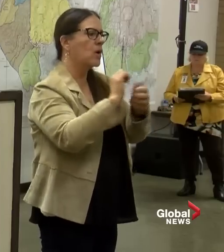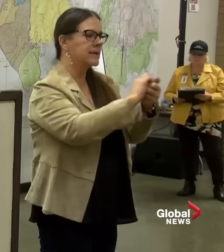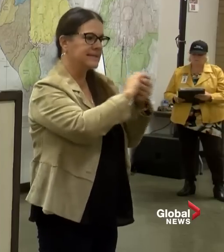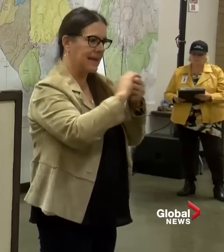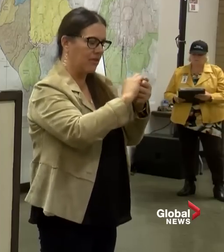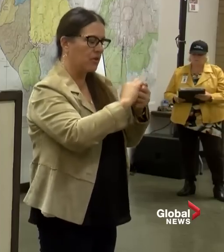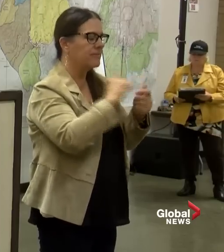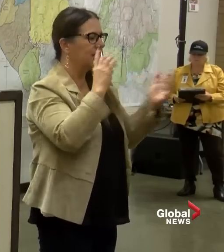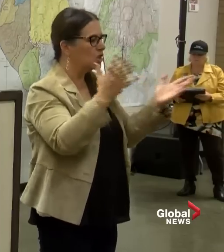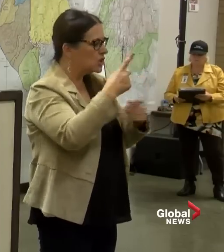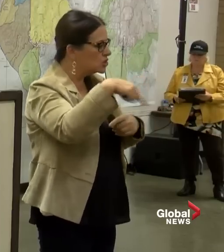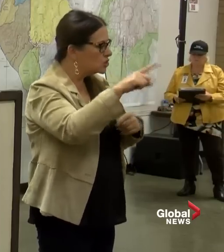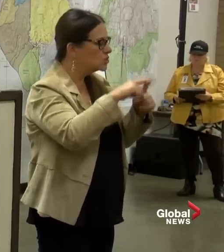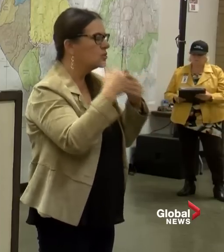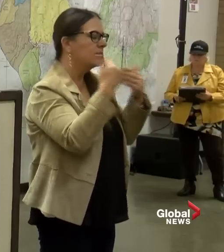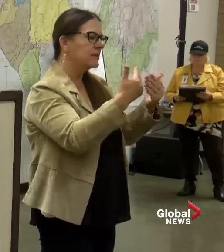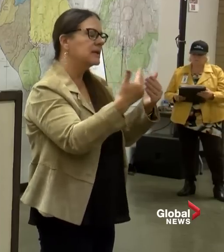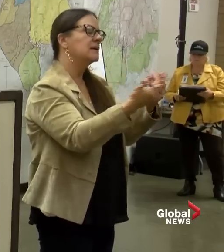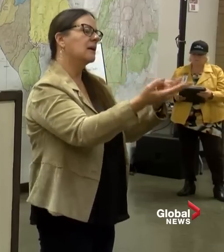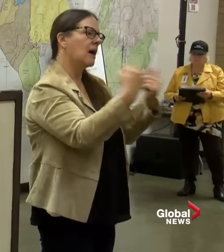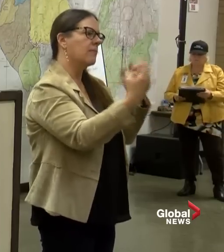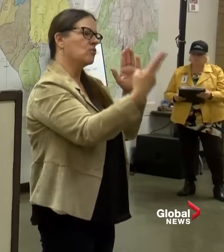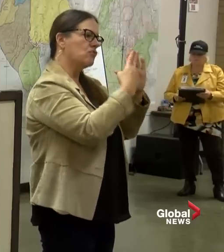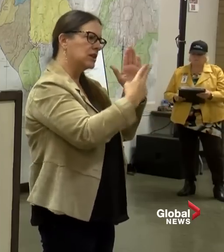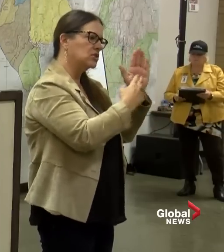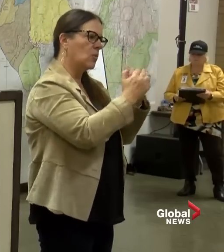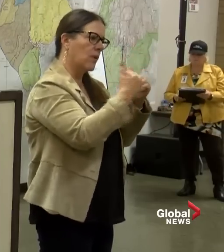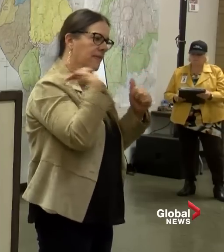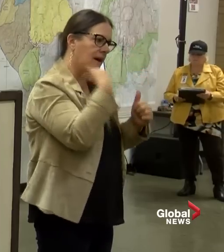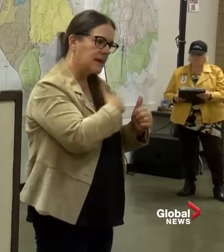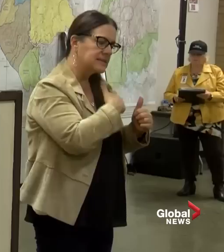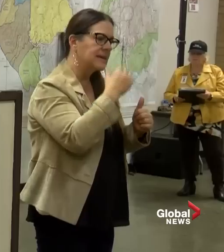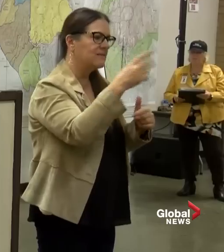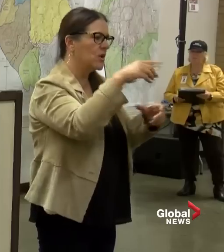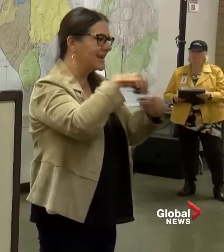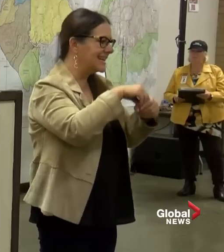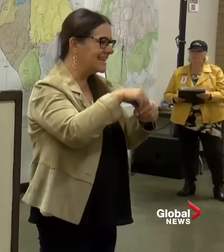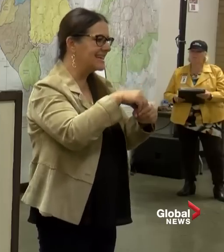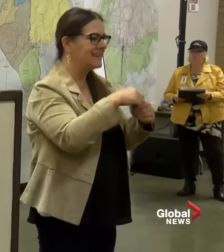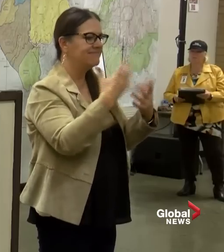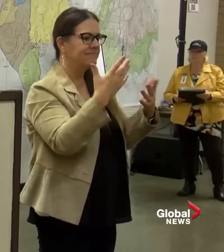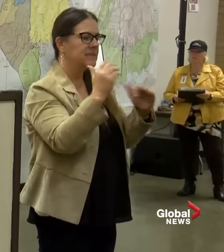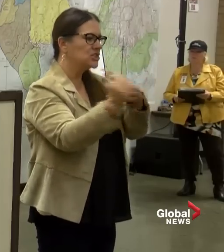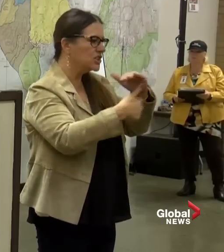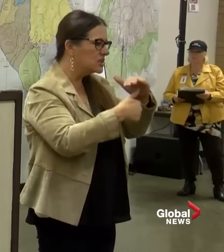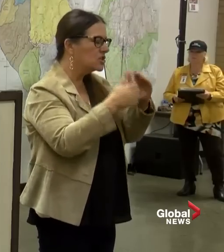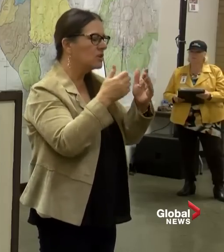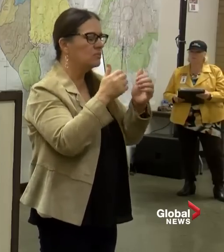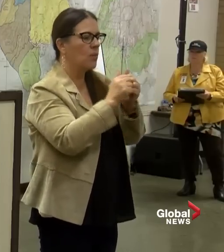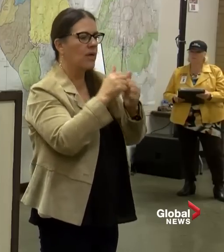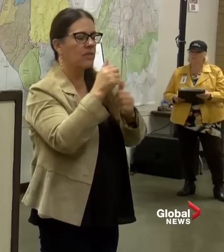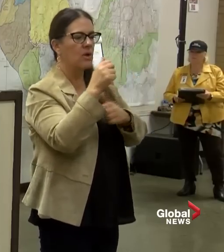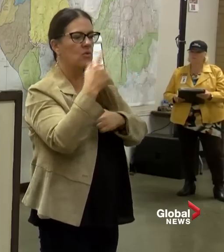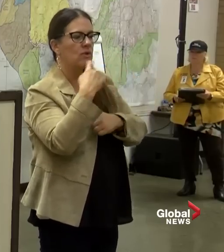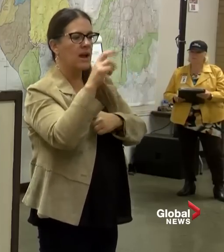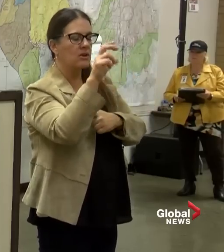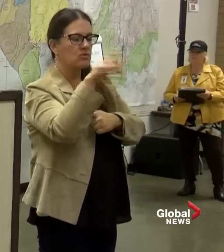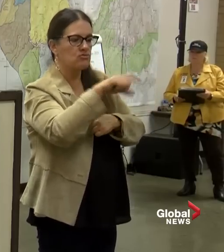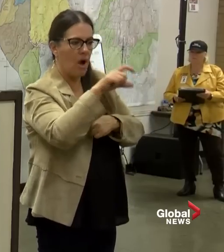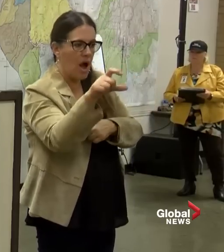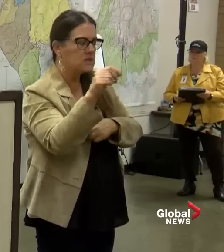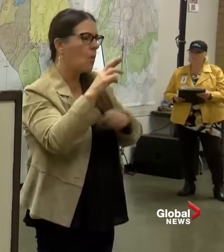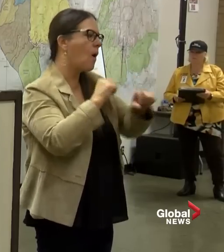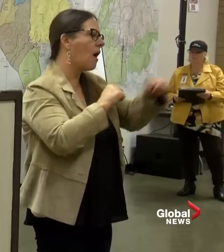I encourage each of you to register with us. If you are in a congregate shelter, one of the Red Cross shelters or one of the